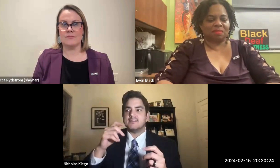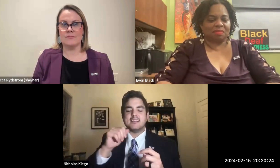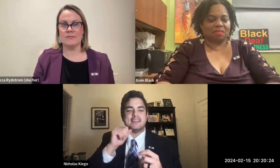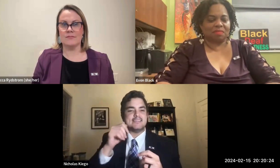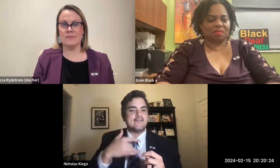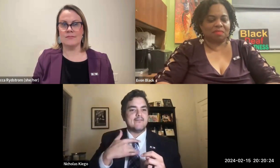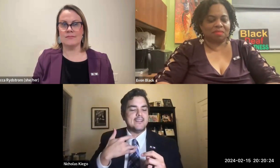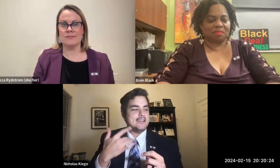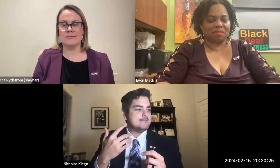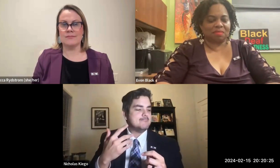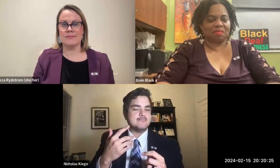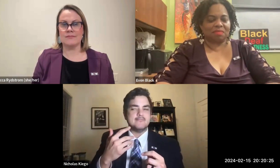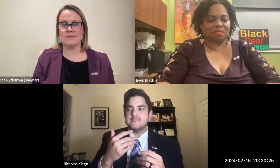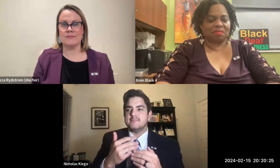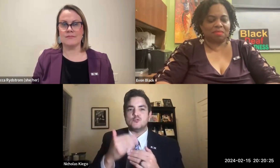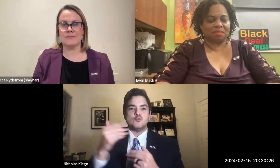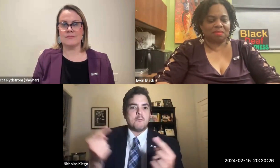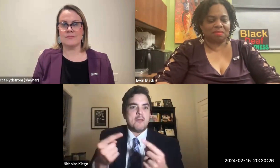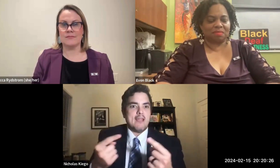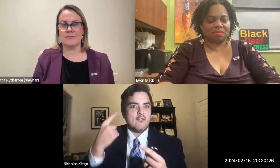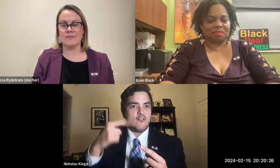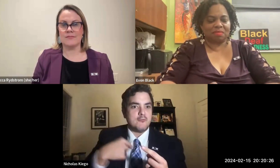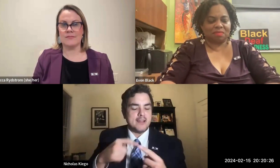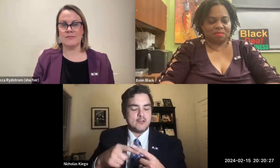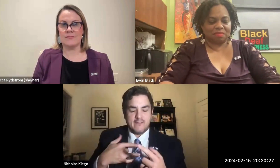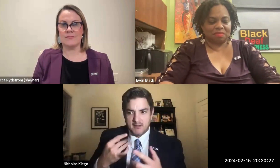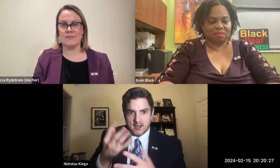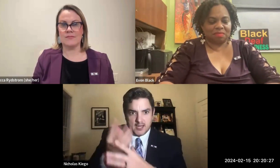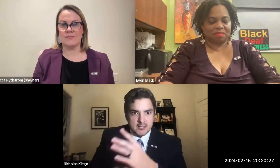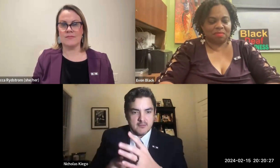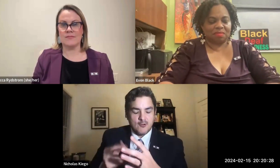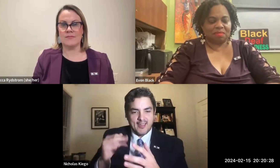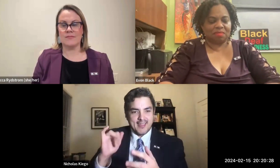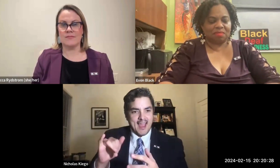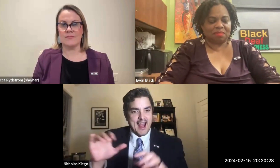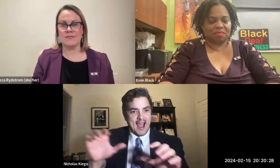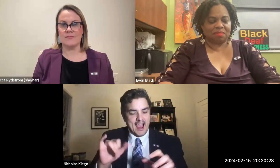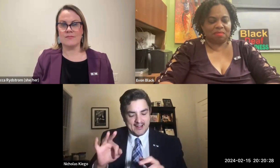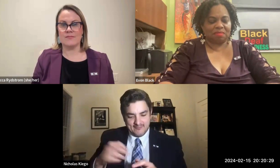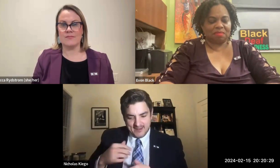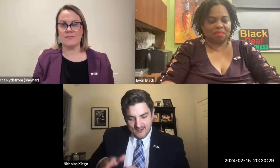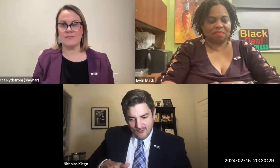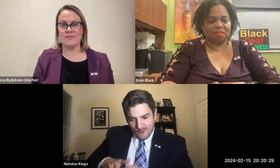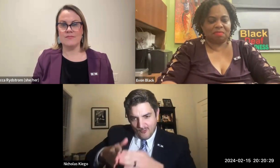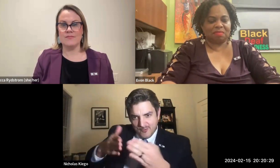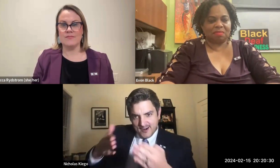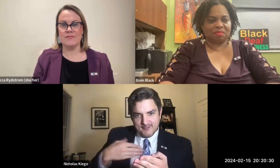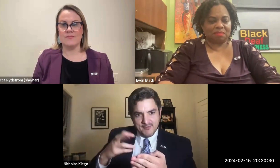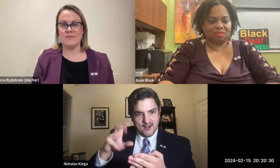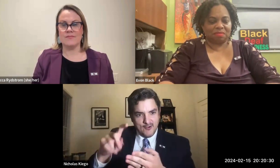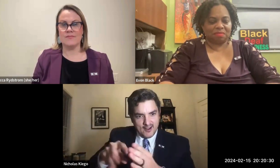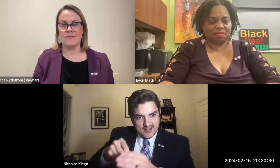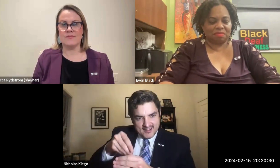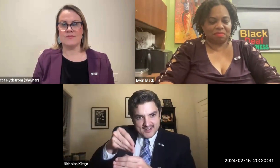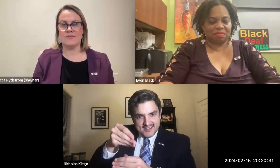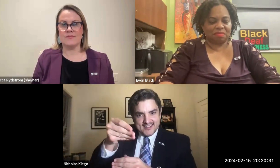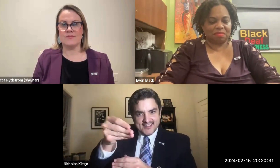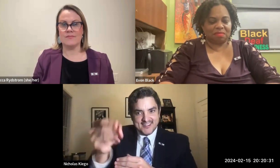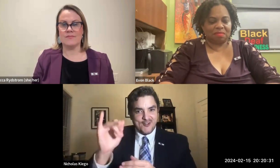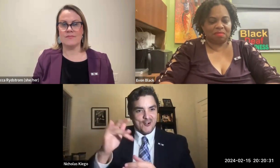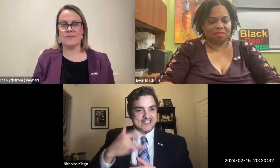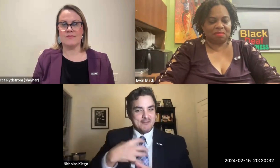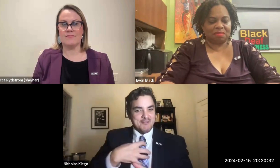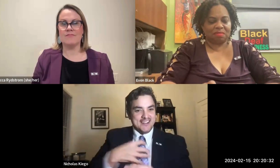amount taken out from my paycheck so I don't forget it, and it doesn't feel painful. It's not money that I'm missing because